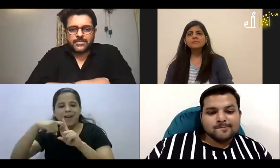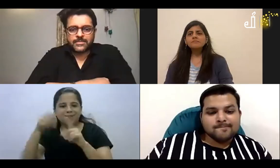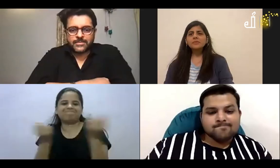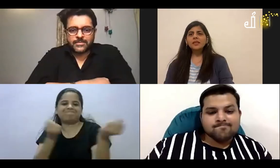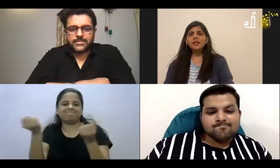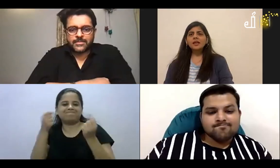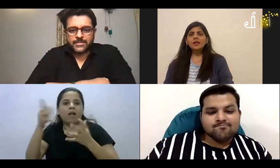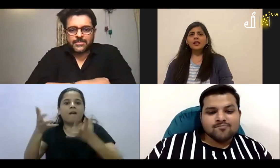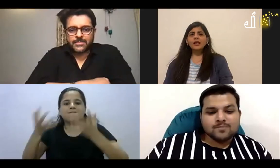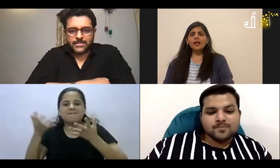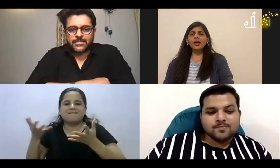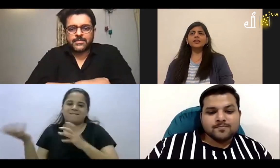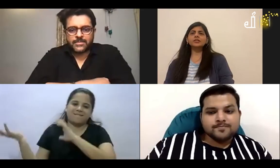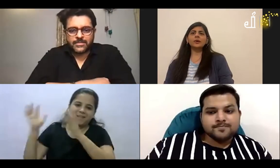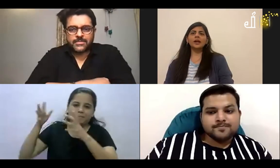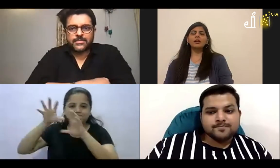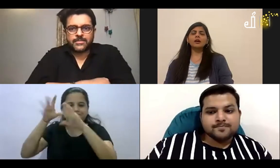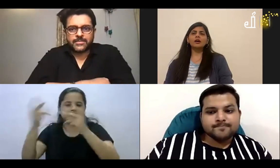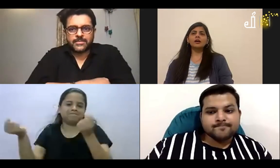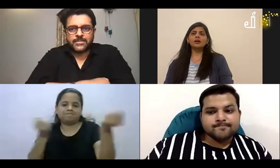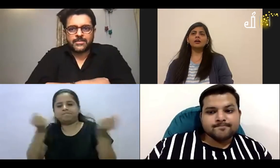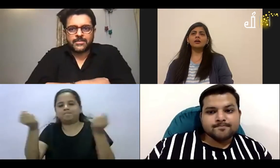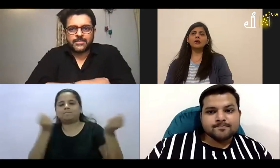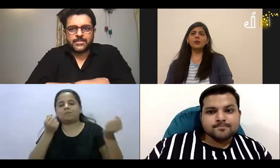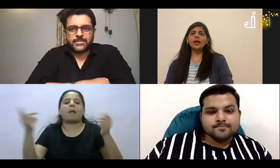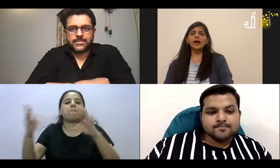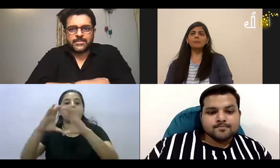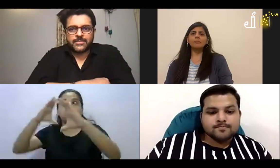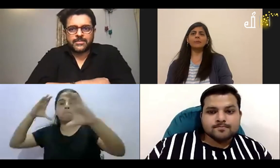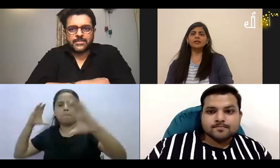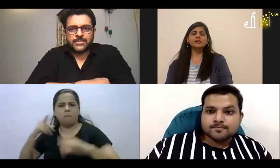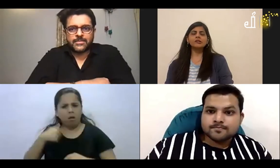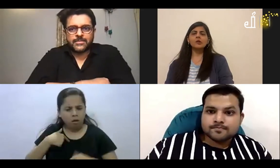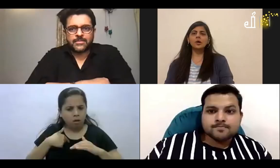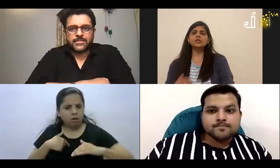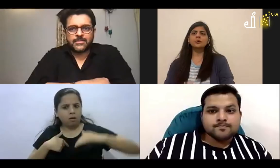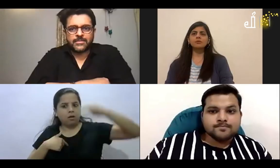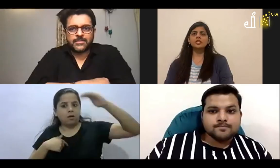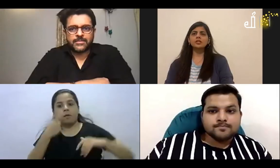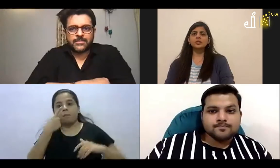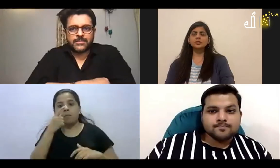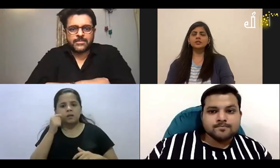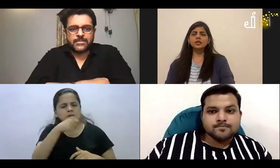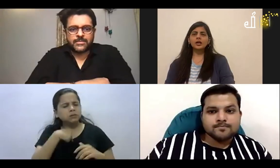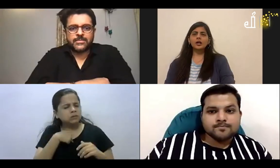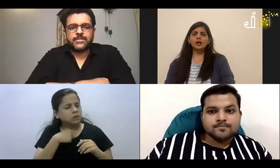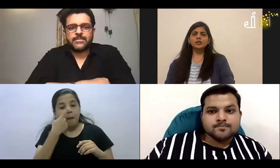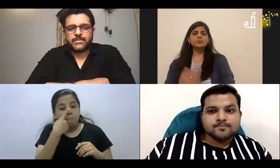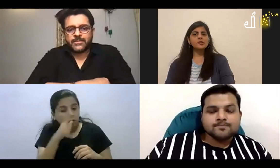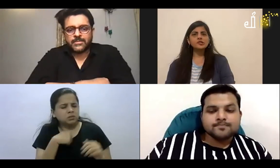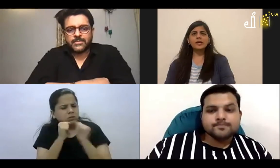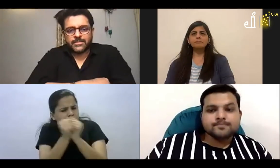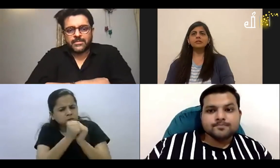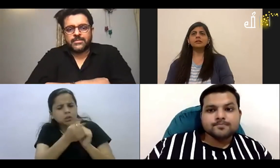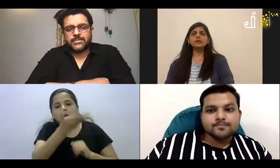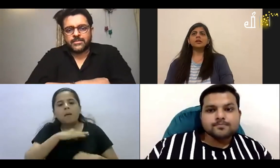items. And that's when, growing up, my mother really worked with me towards